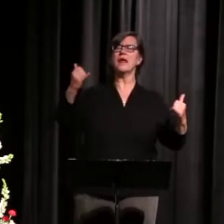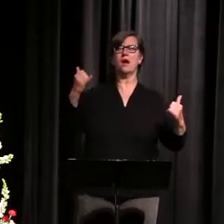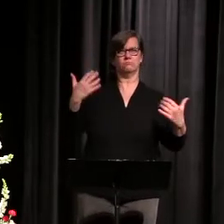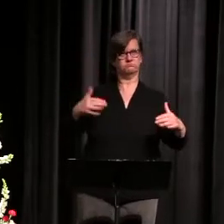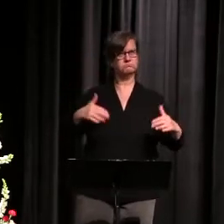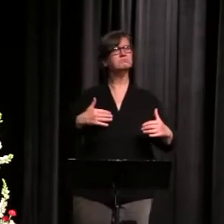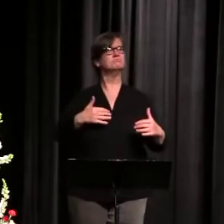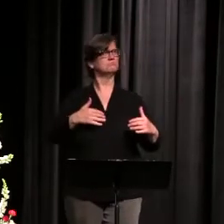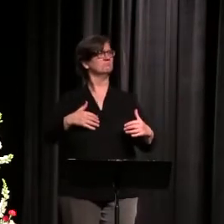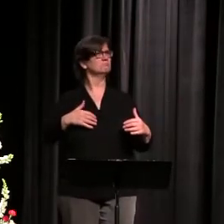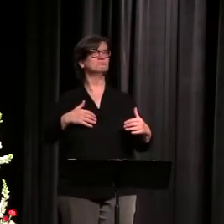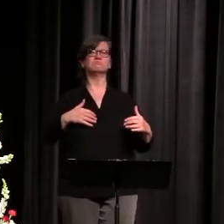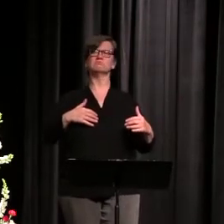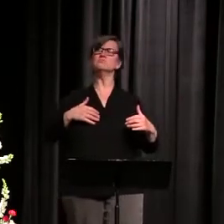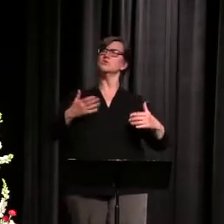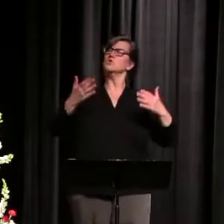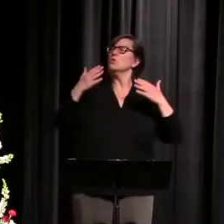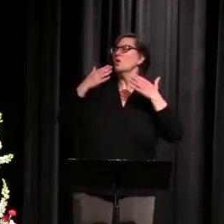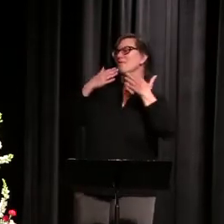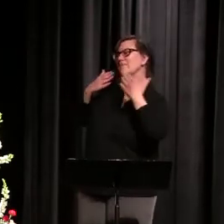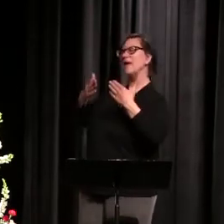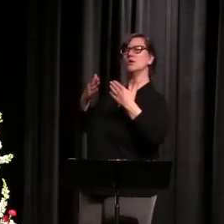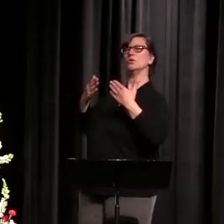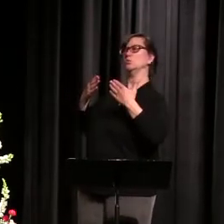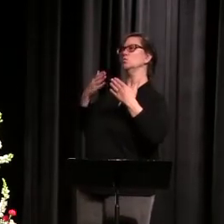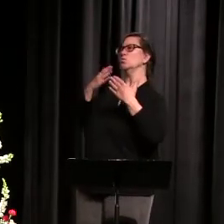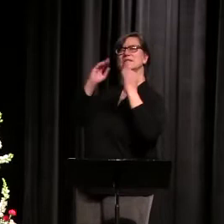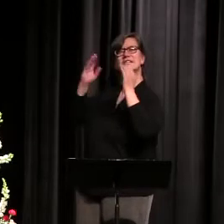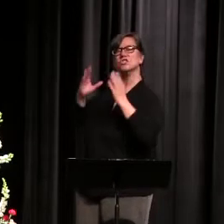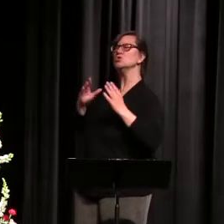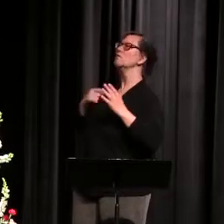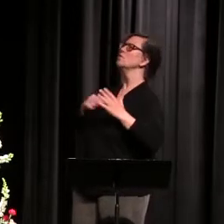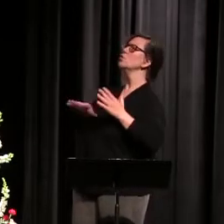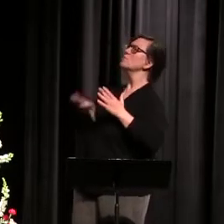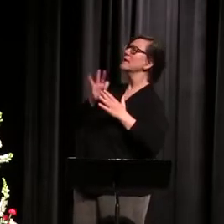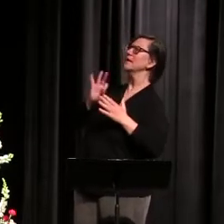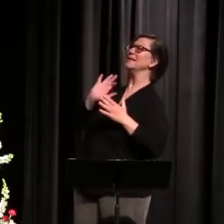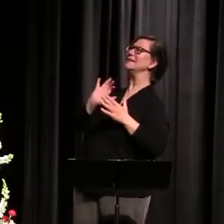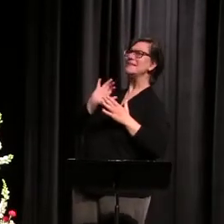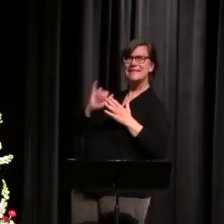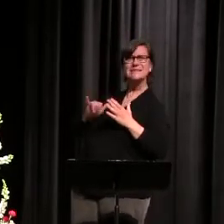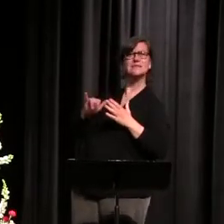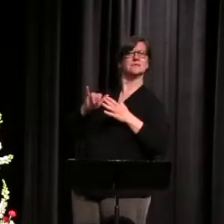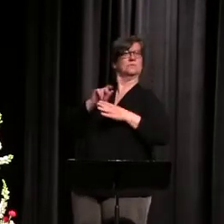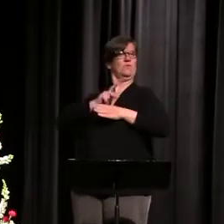you. Thank you for choosing this profession and making outstanding impacts on our lives.